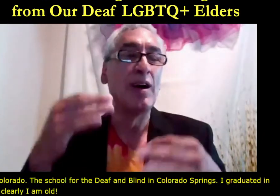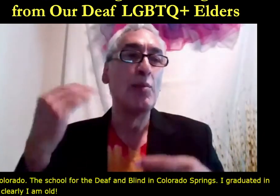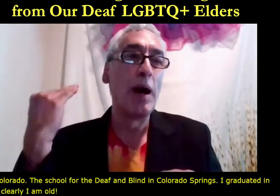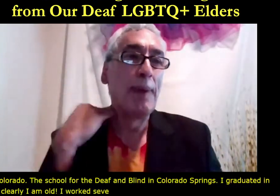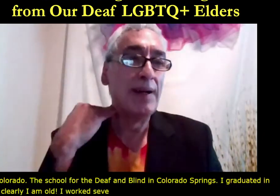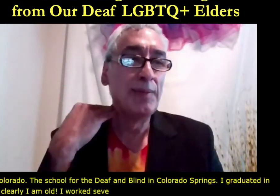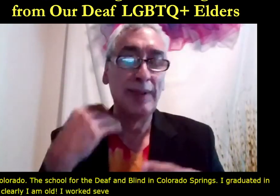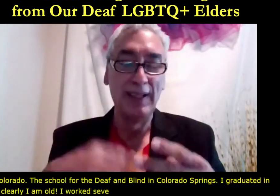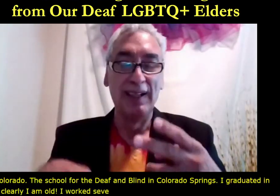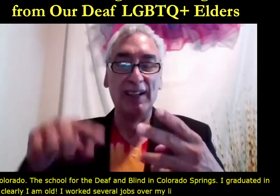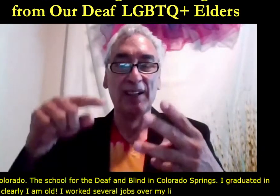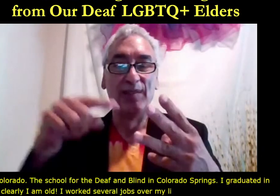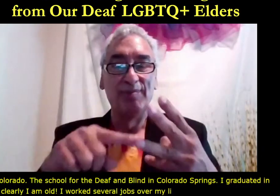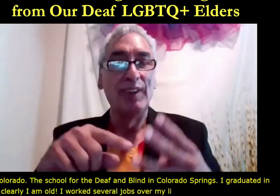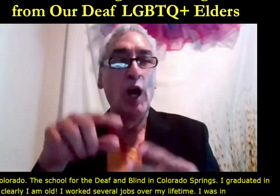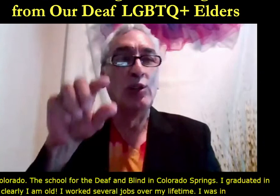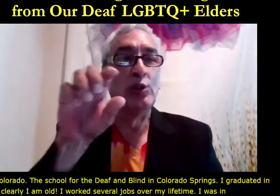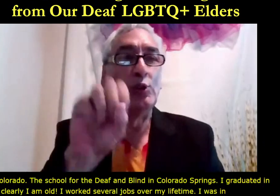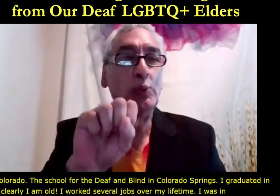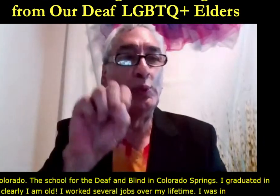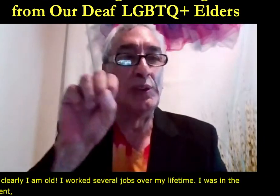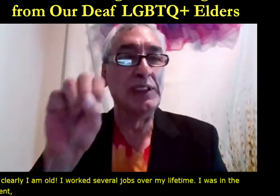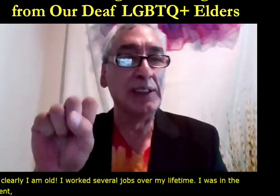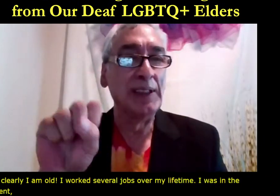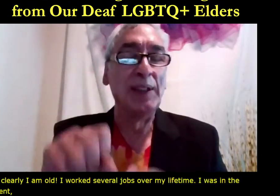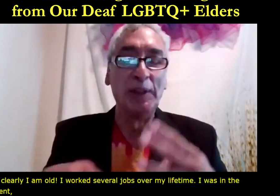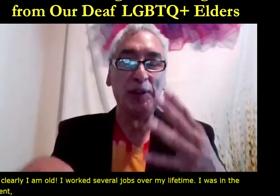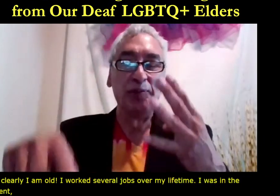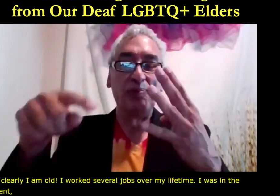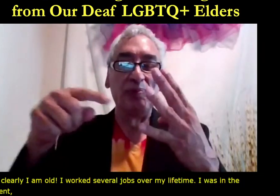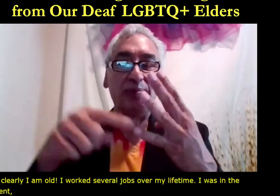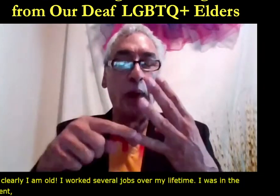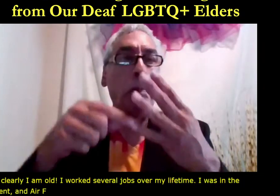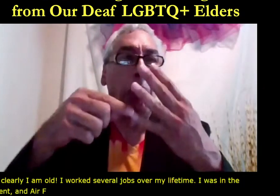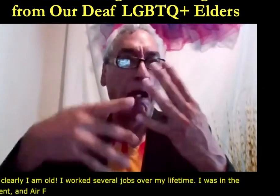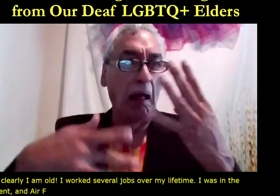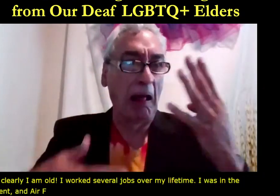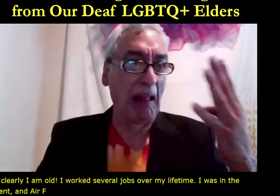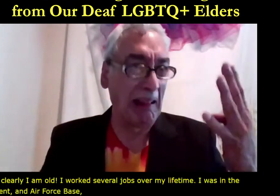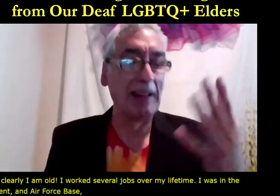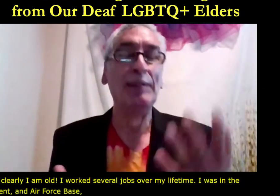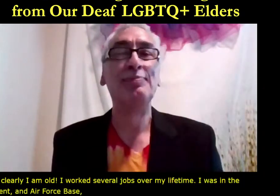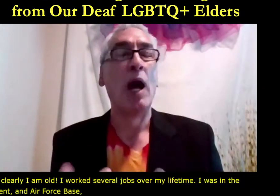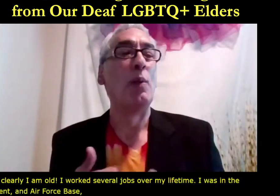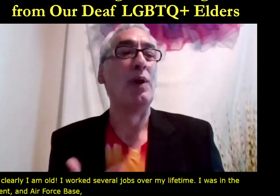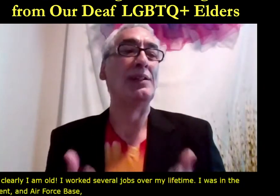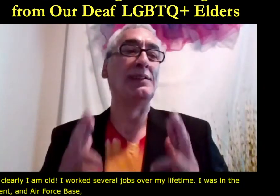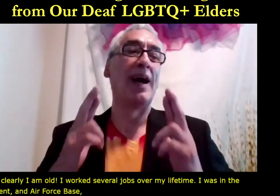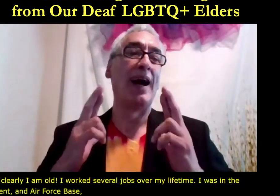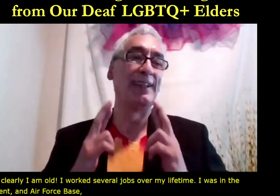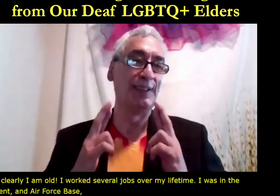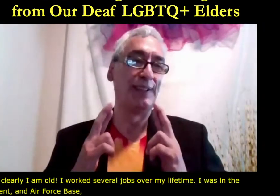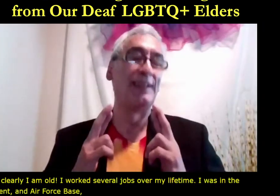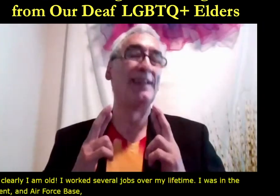i worked in courts in bankruptcy court um i also worked in the social security office and several other places